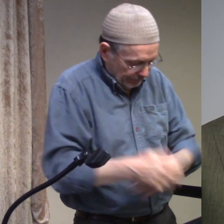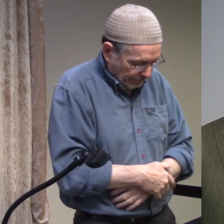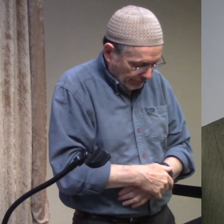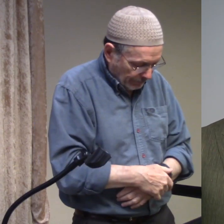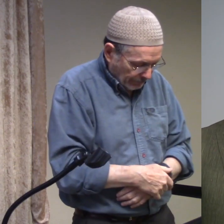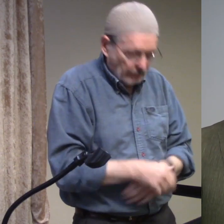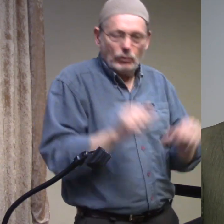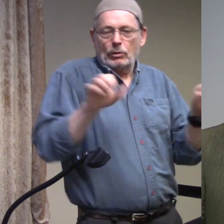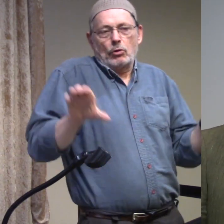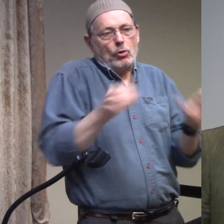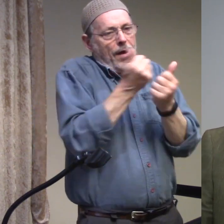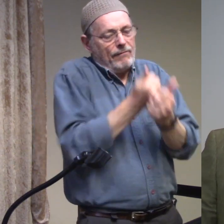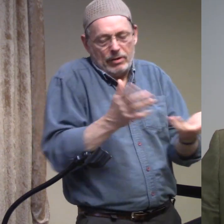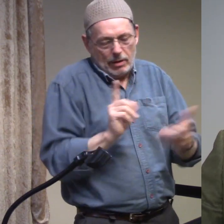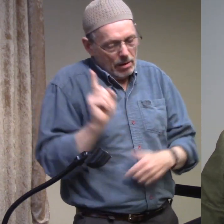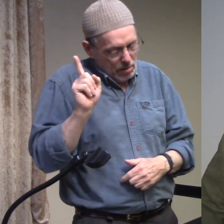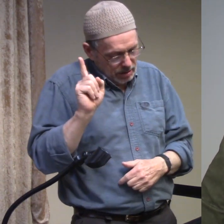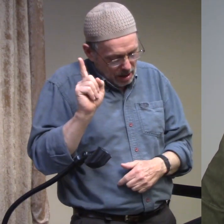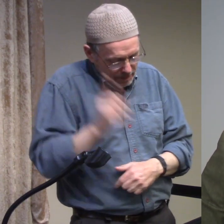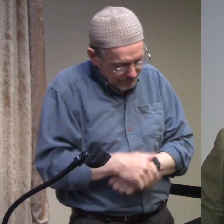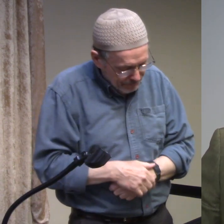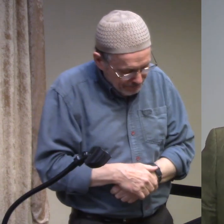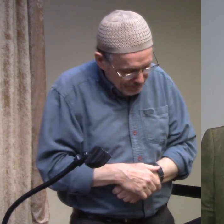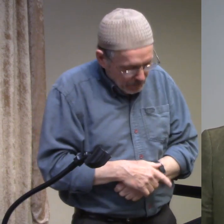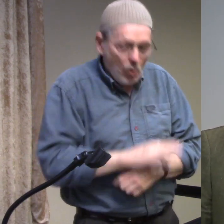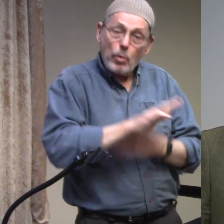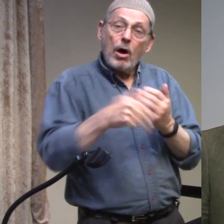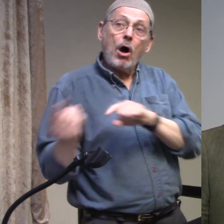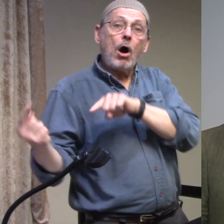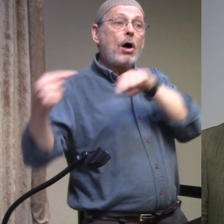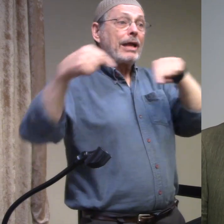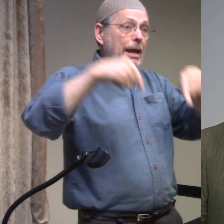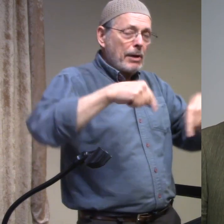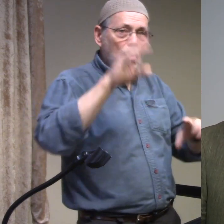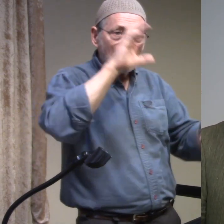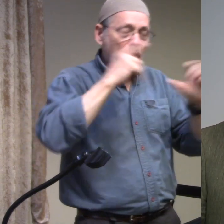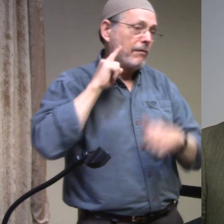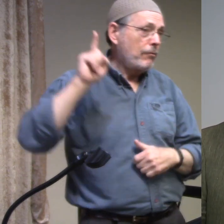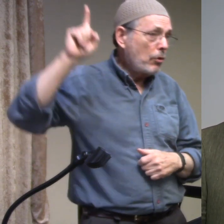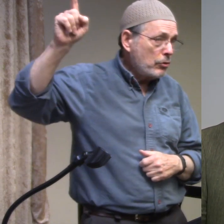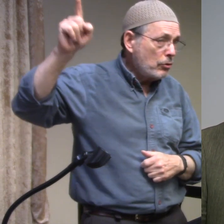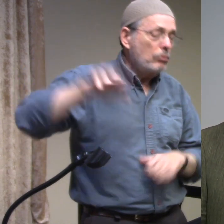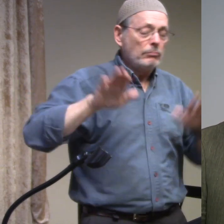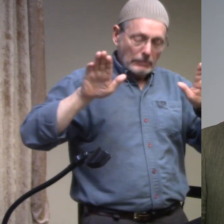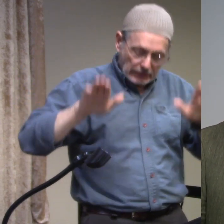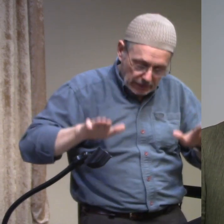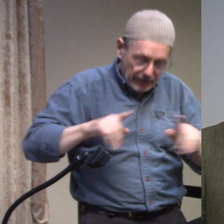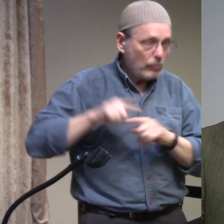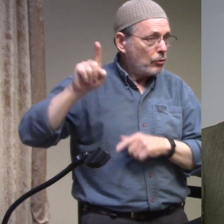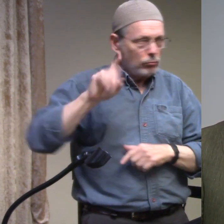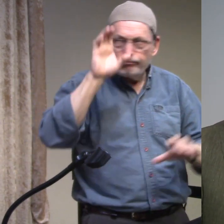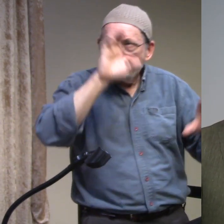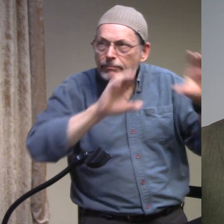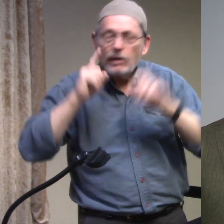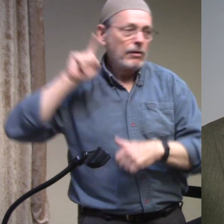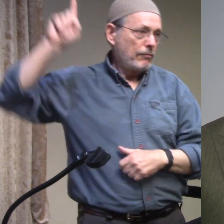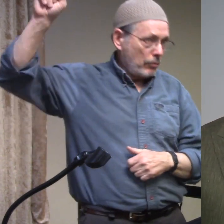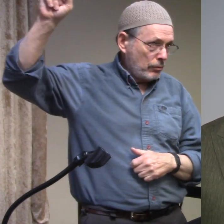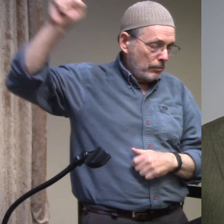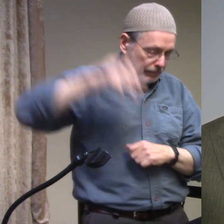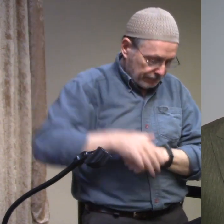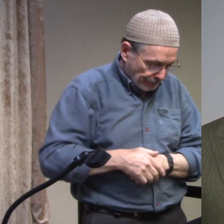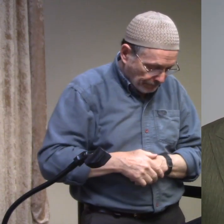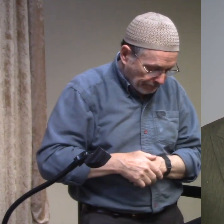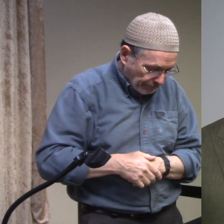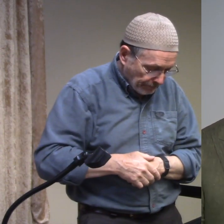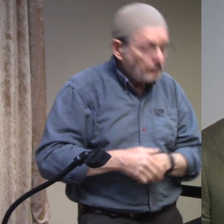You're capable of everything, Ya Allah. Ya Allah, we all came here seeking you, submitting to you, searching for you.